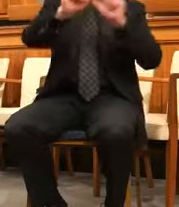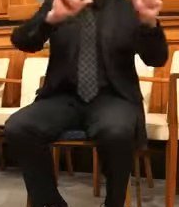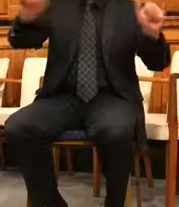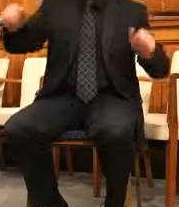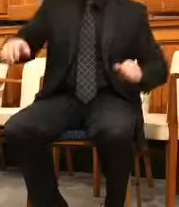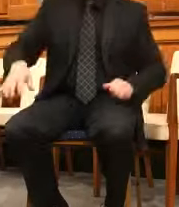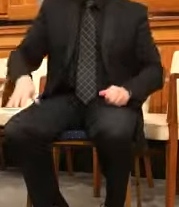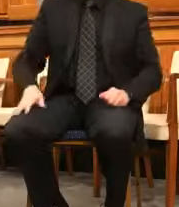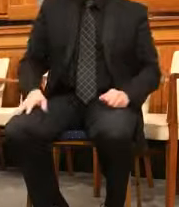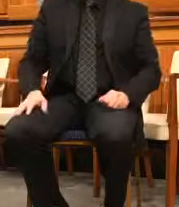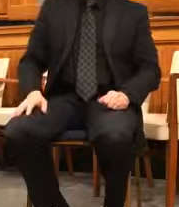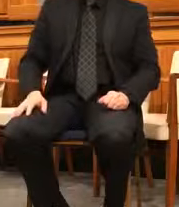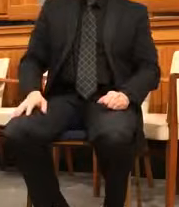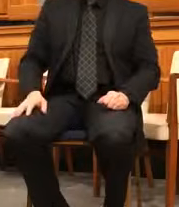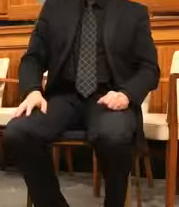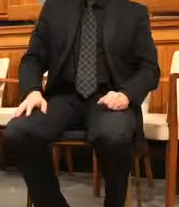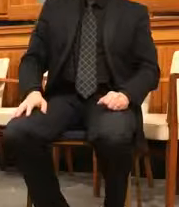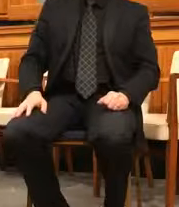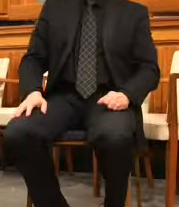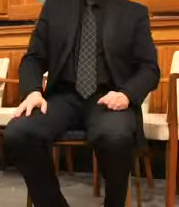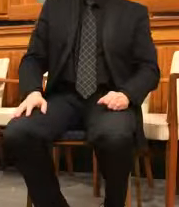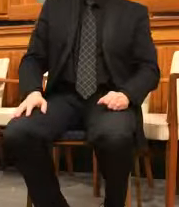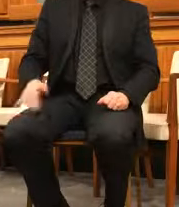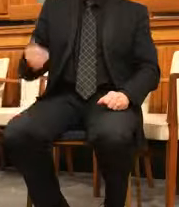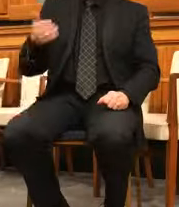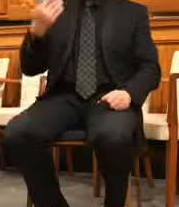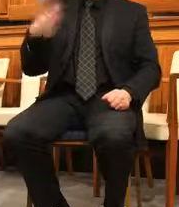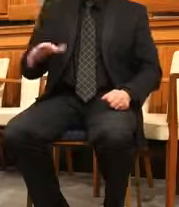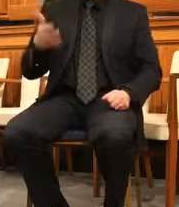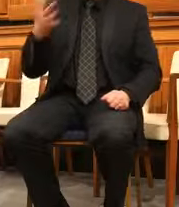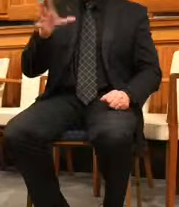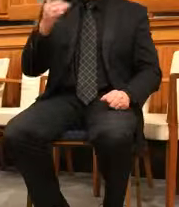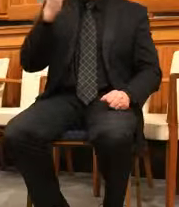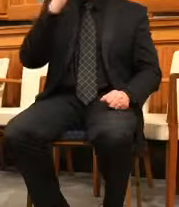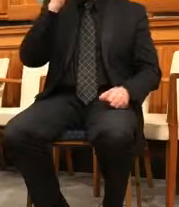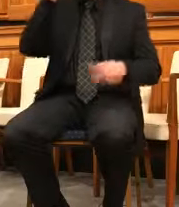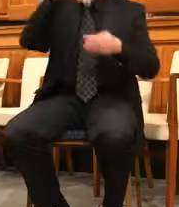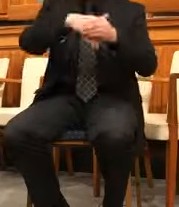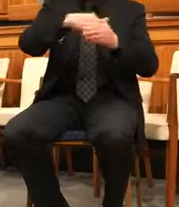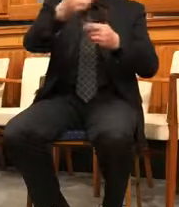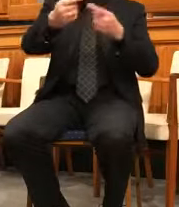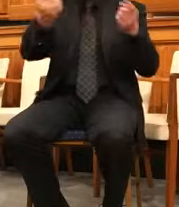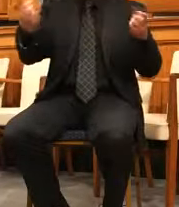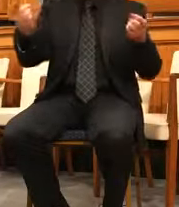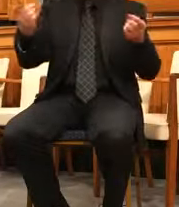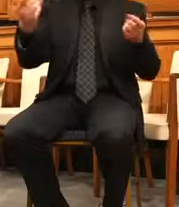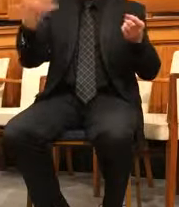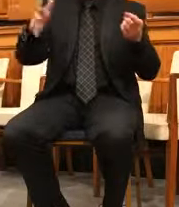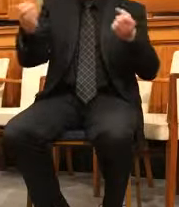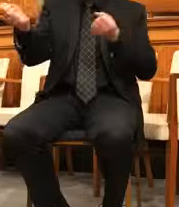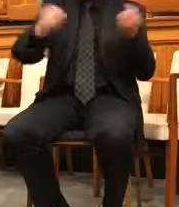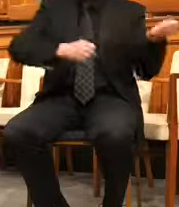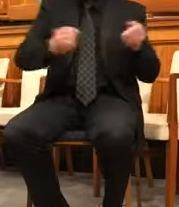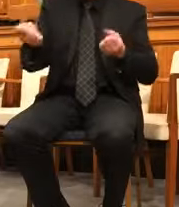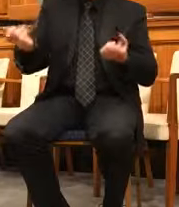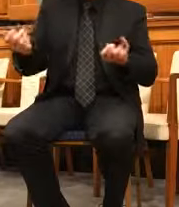certain ceremonies, maybe you have, unwittingly, maybe you're baptized as a